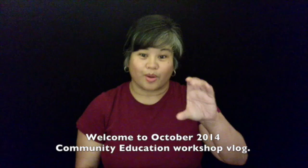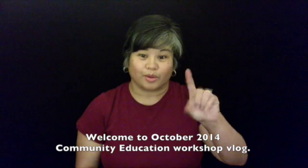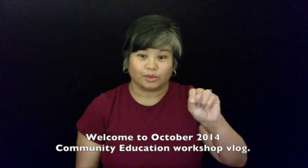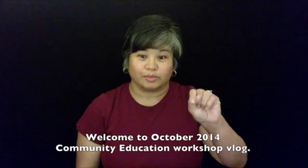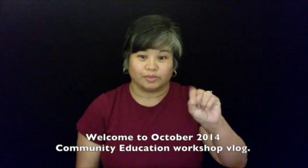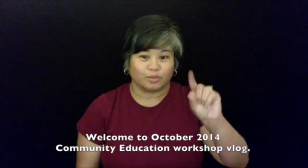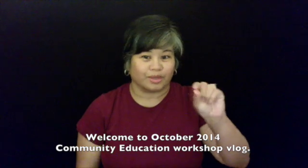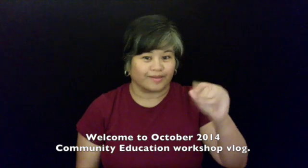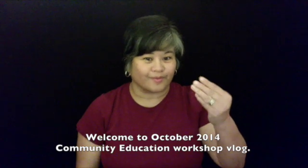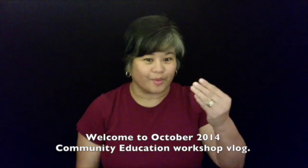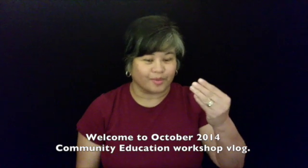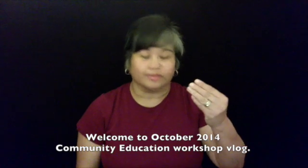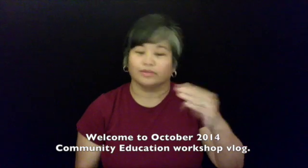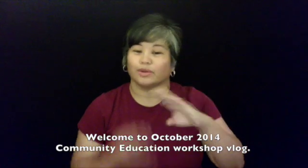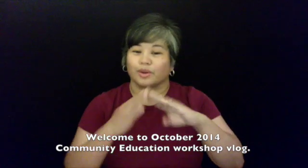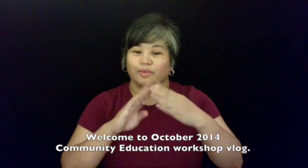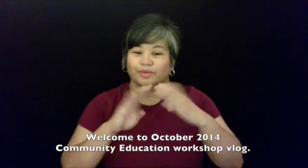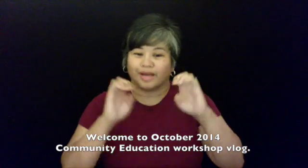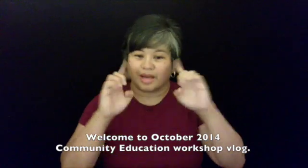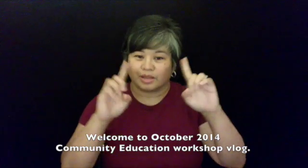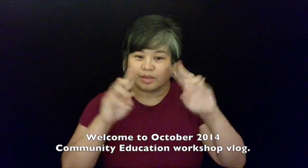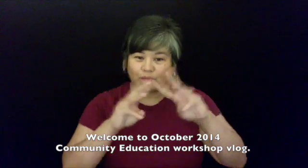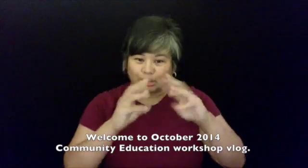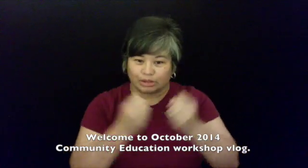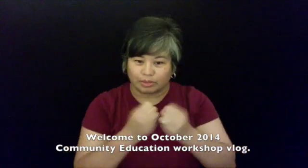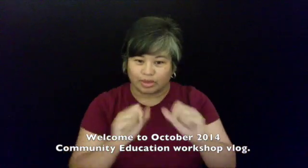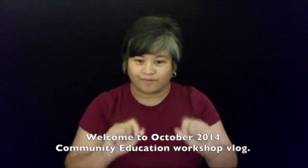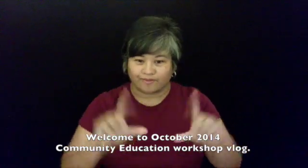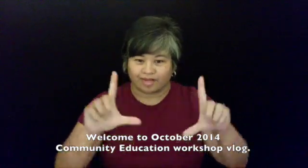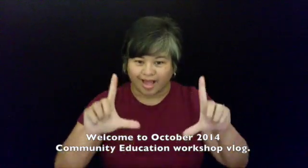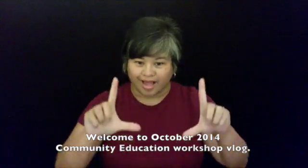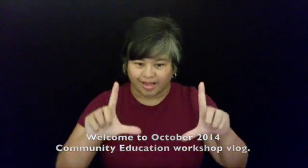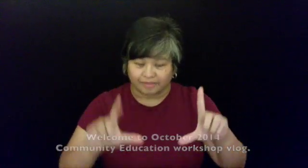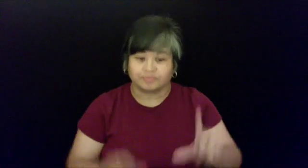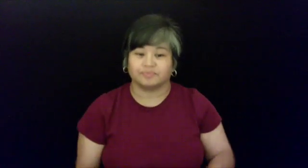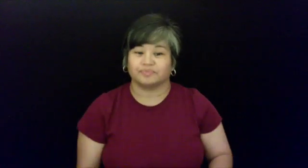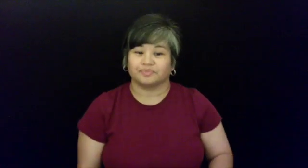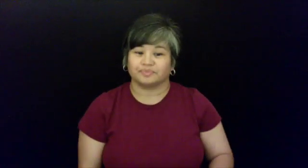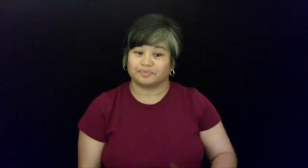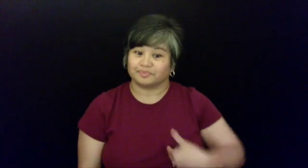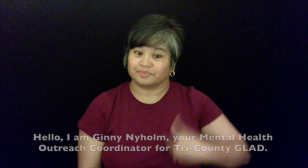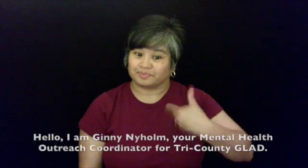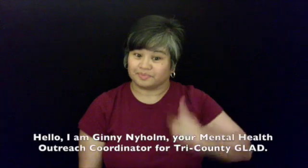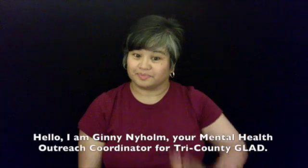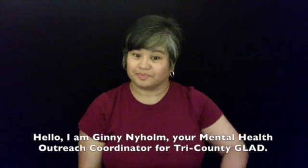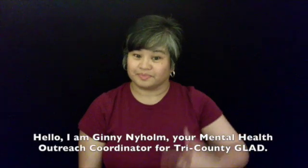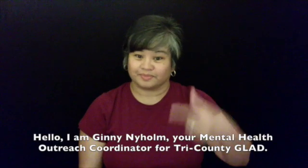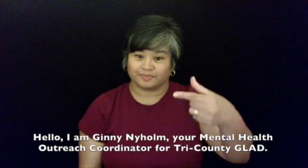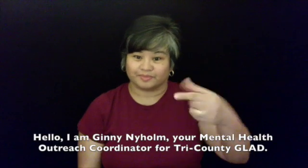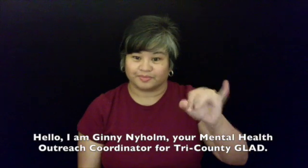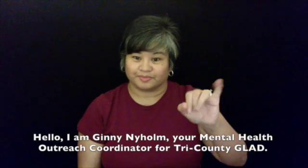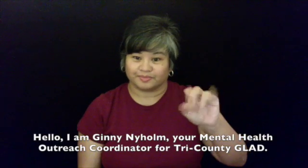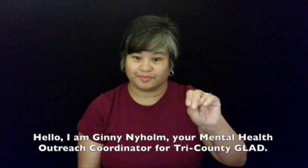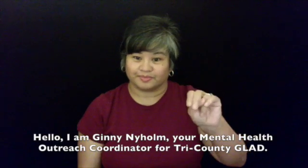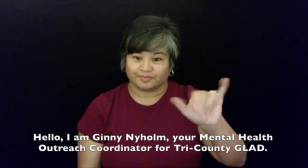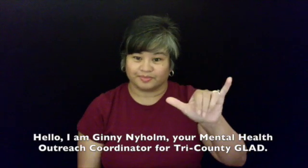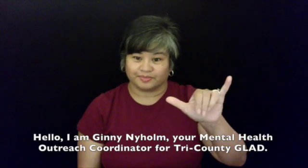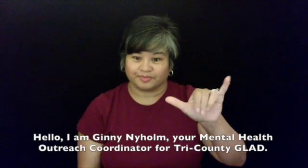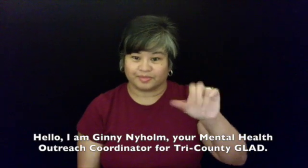Welcome to October 2014 Community Education Workshop Vlog. Hello, I am Jenny